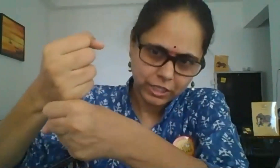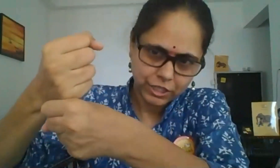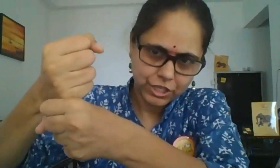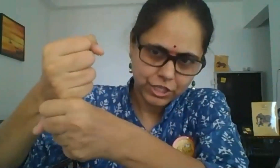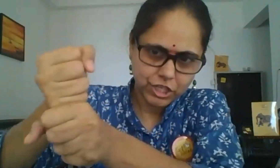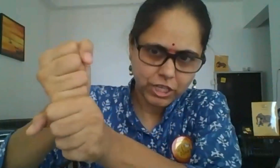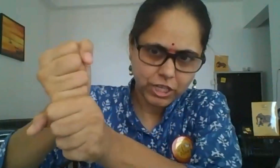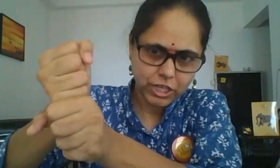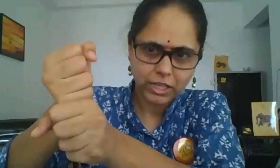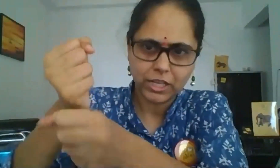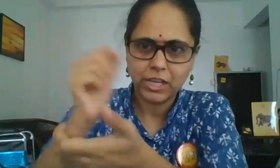G,